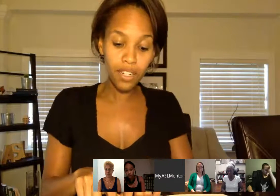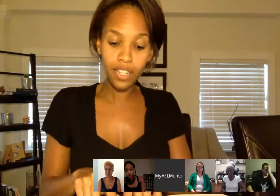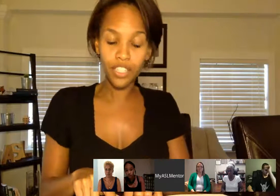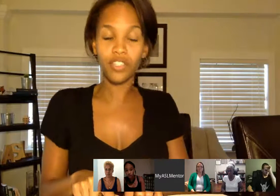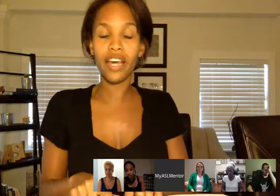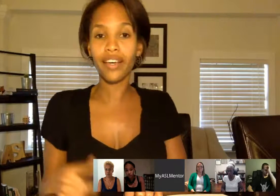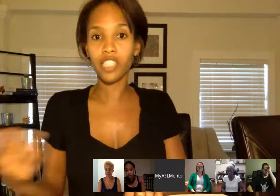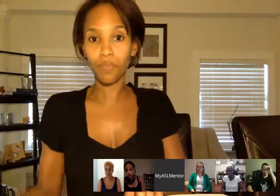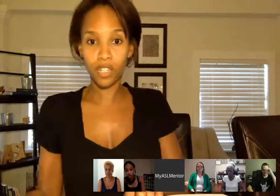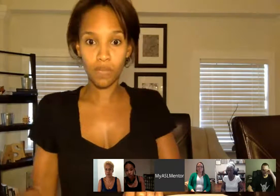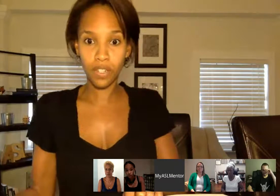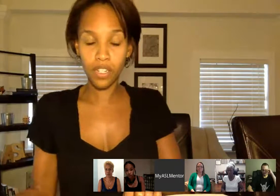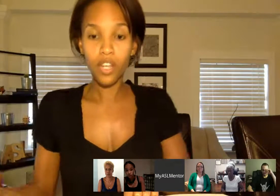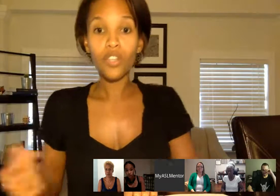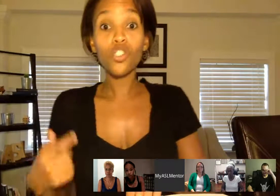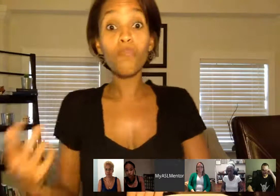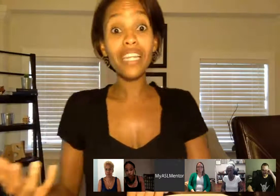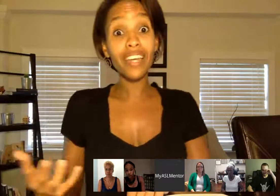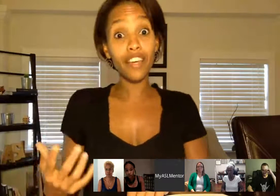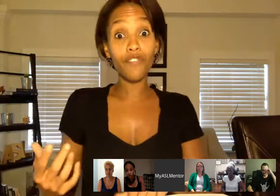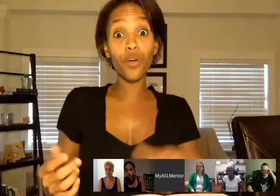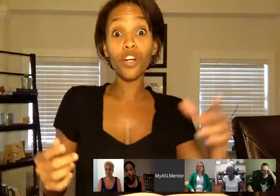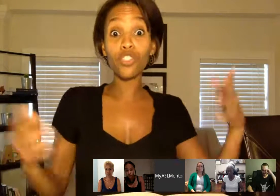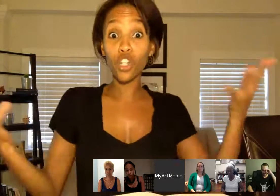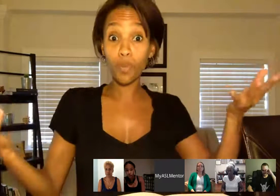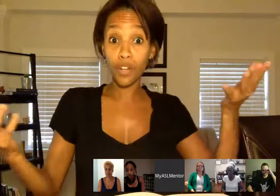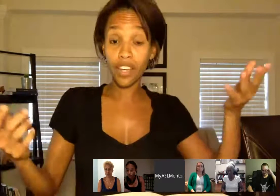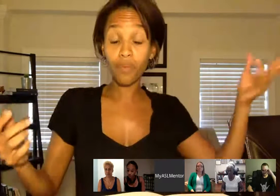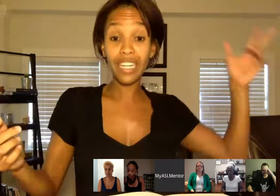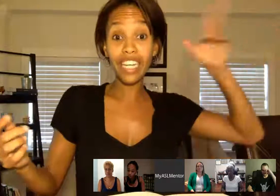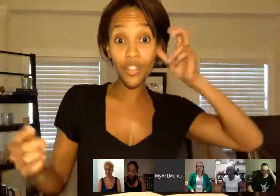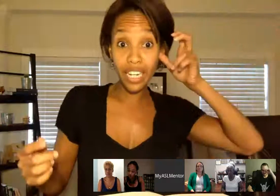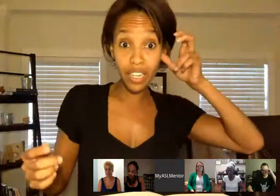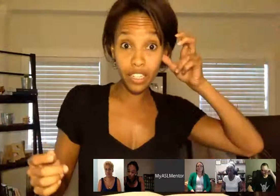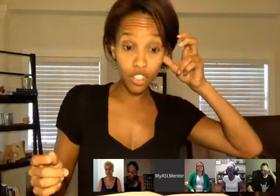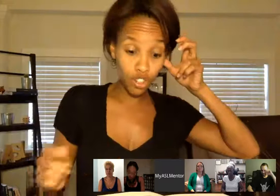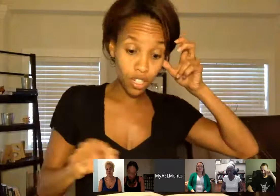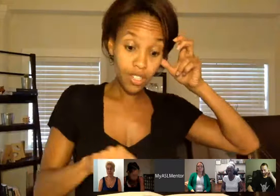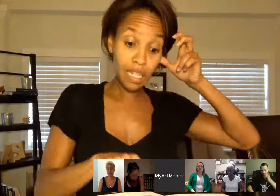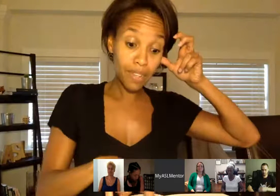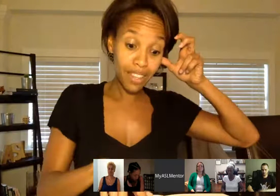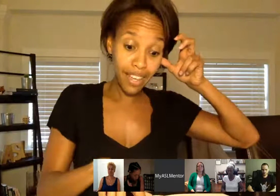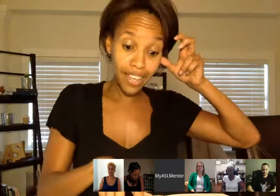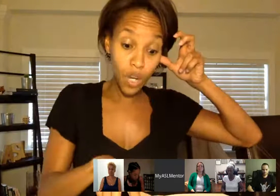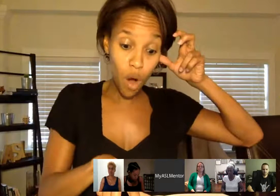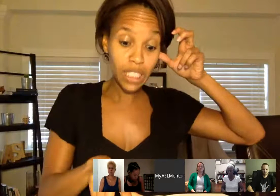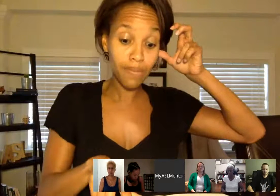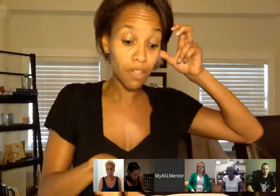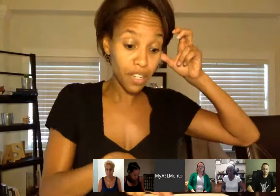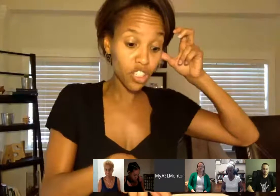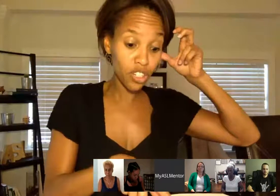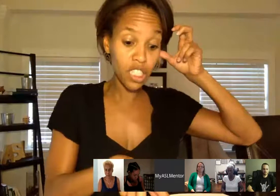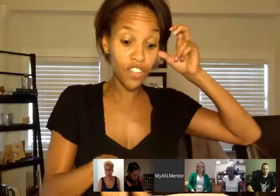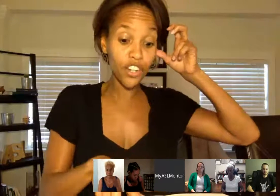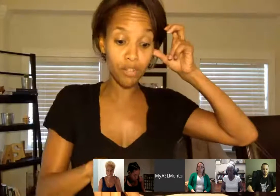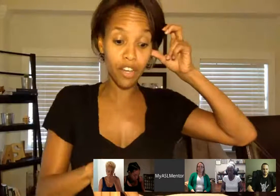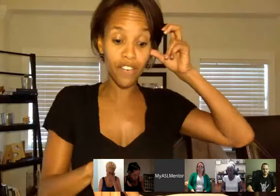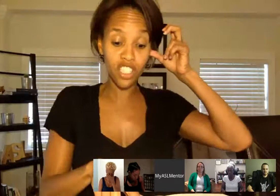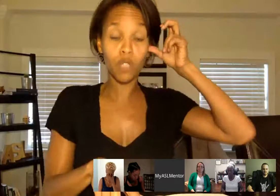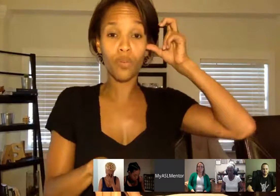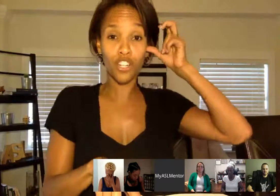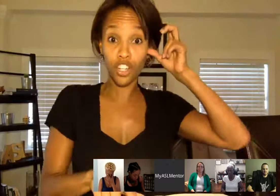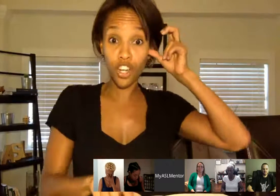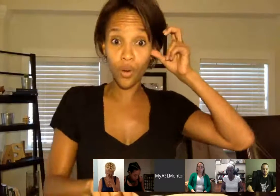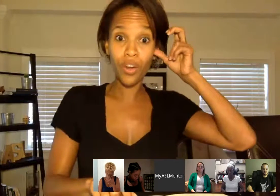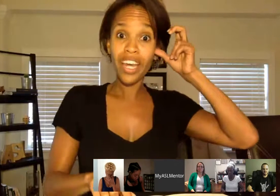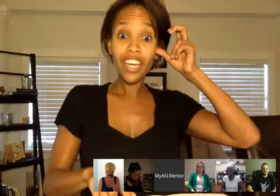become unclear to the ASL participant. So meaning if we're interpreting and we hear English, something like, he walked up to me and shook his finger in my face and